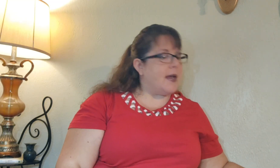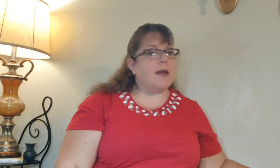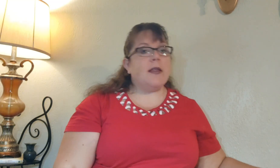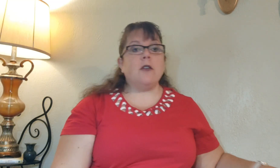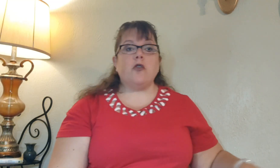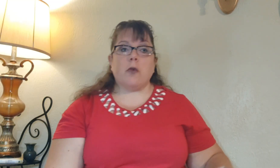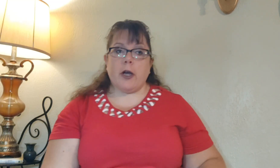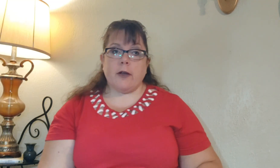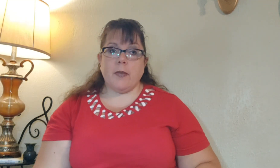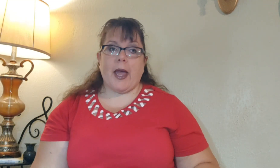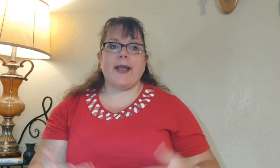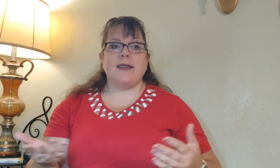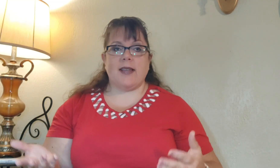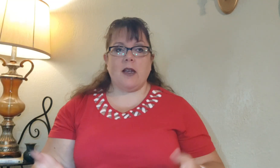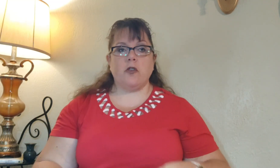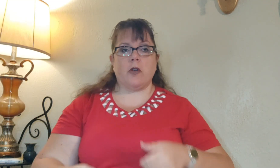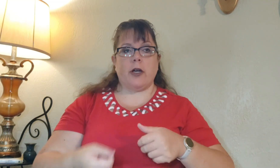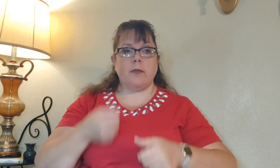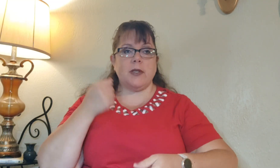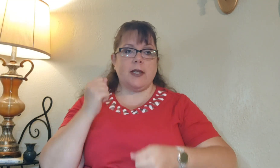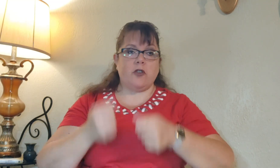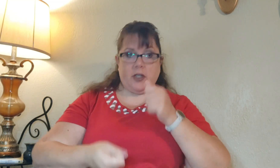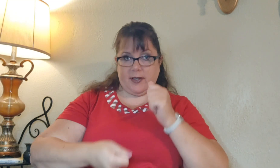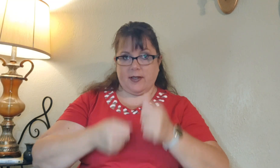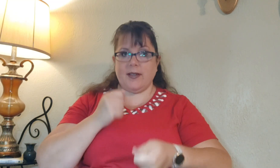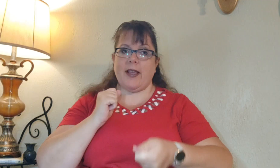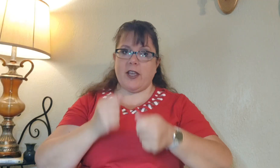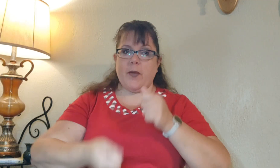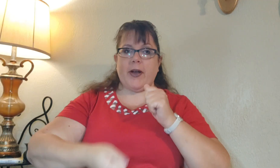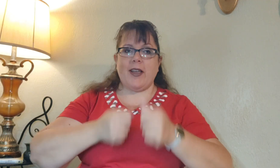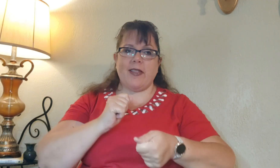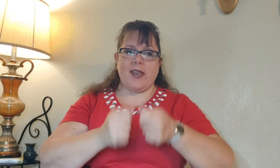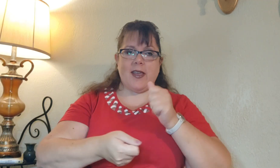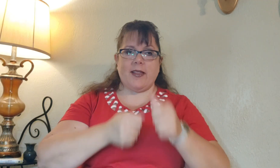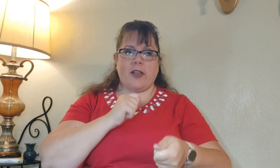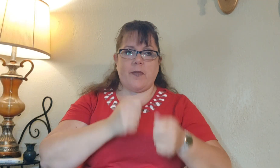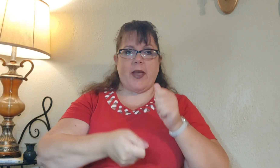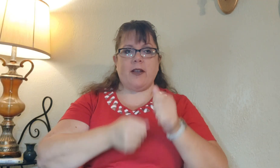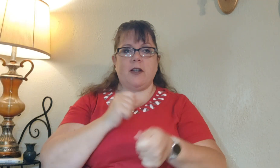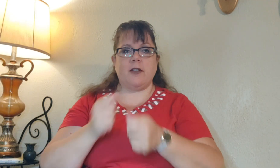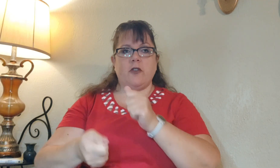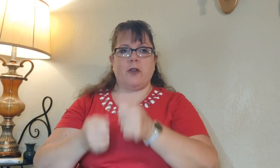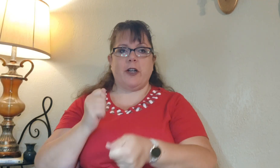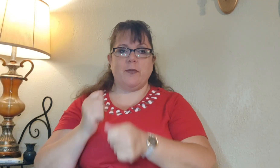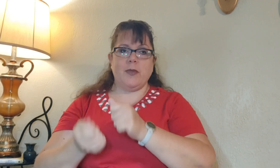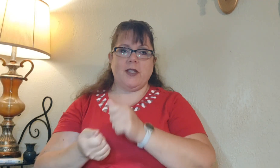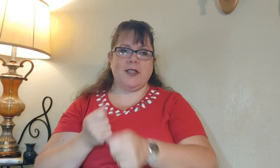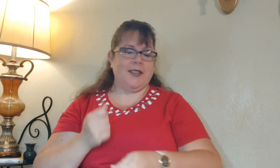And then drum, like a set of drums. It's just like you probably think, like you're banging on the drums.